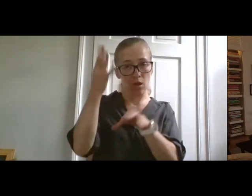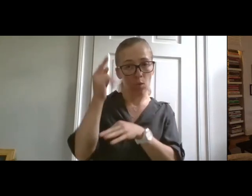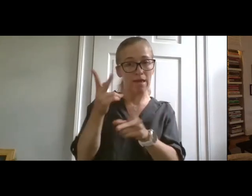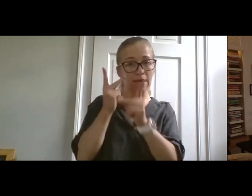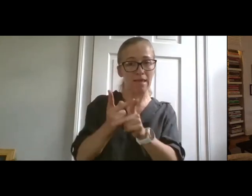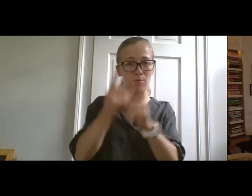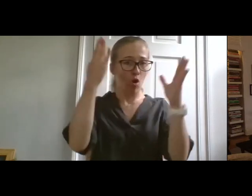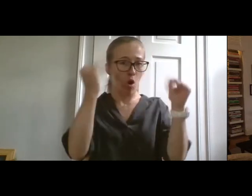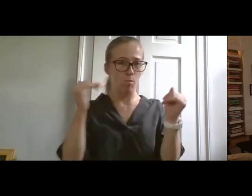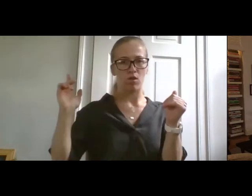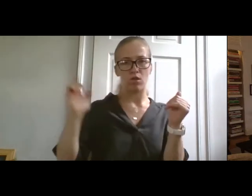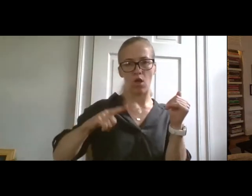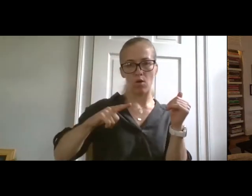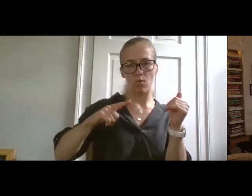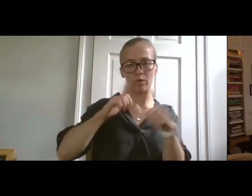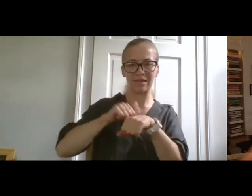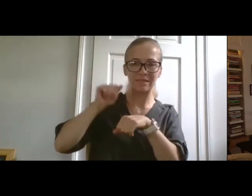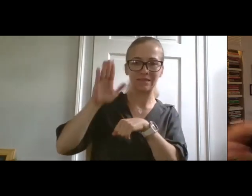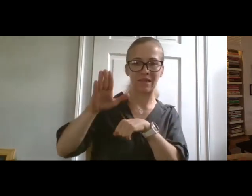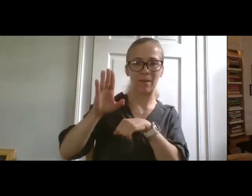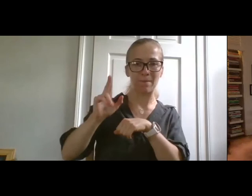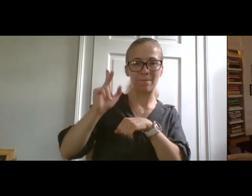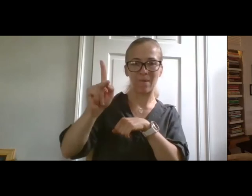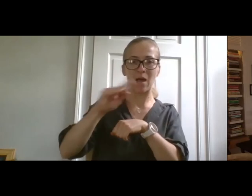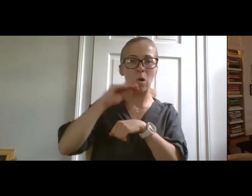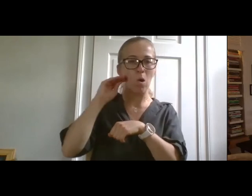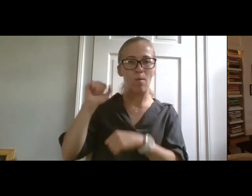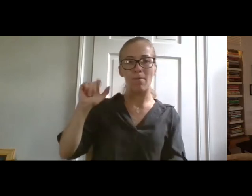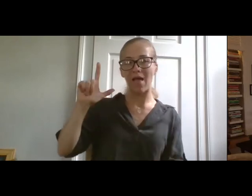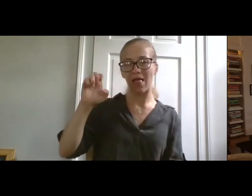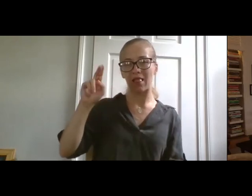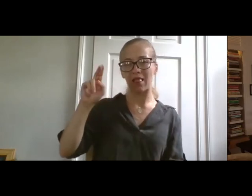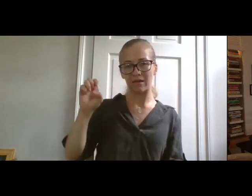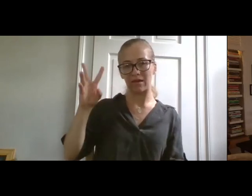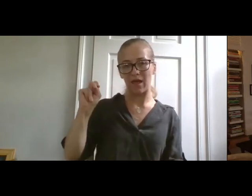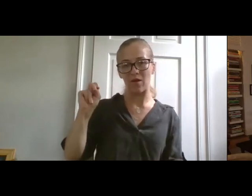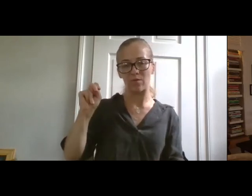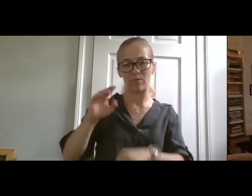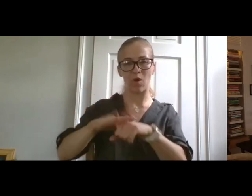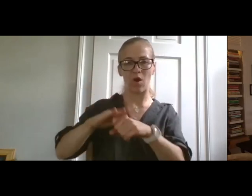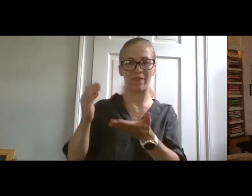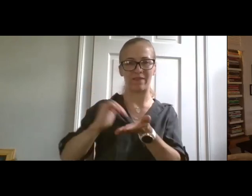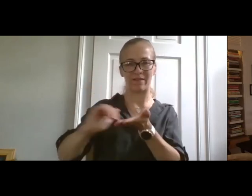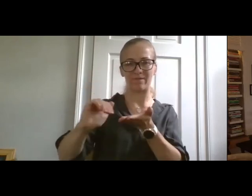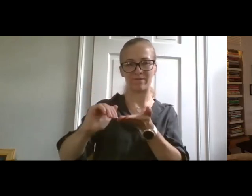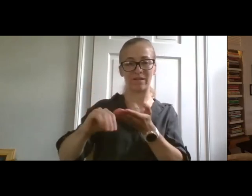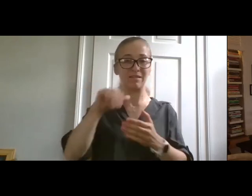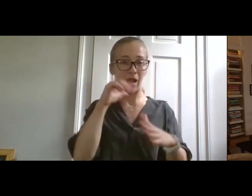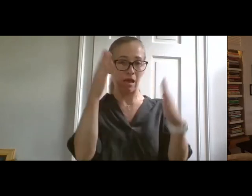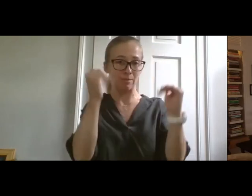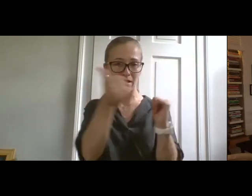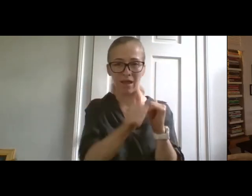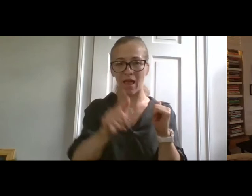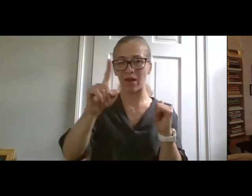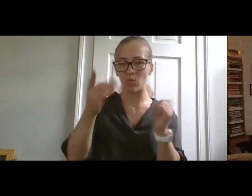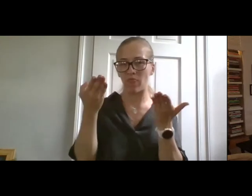hopes low when he's sent back home to Allentown on leave. He doesn't expect anyone to be at